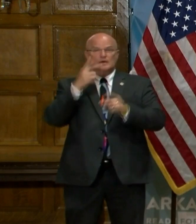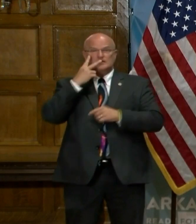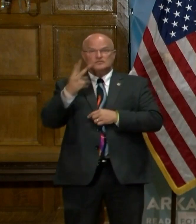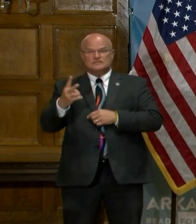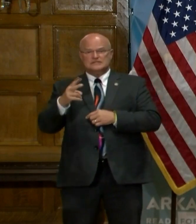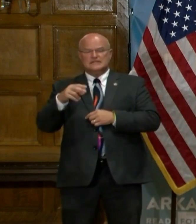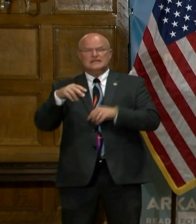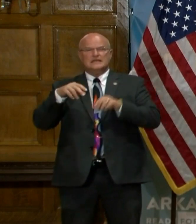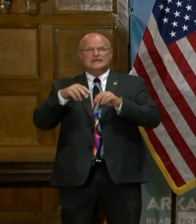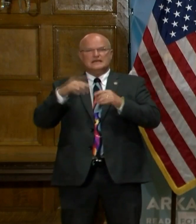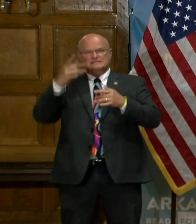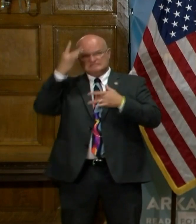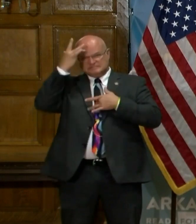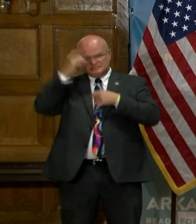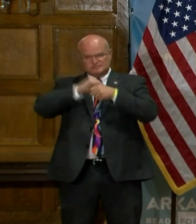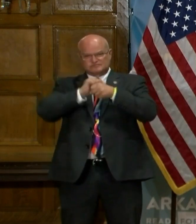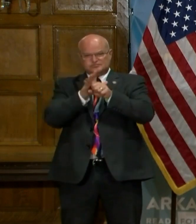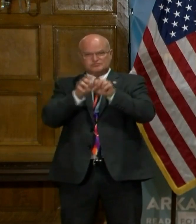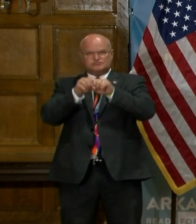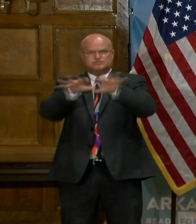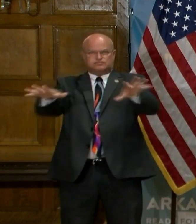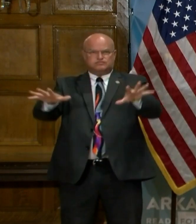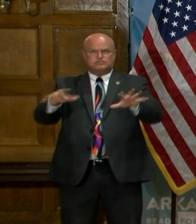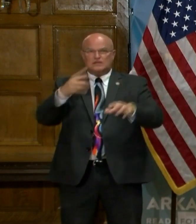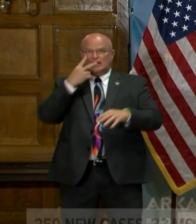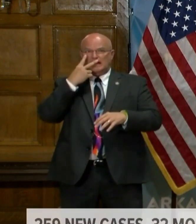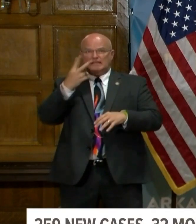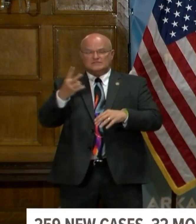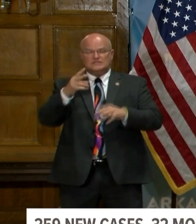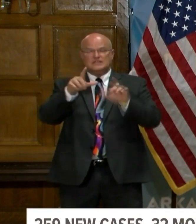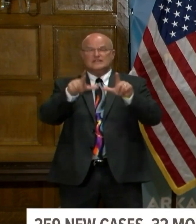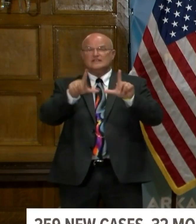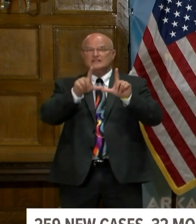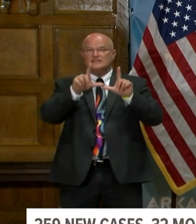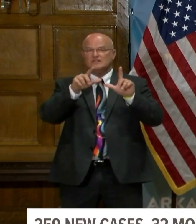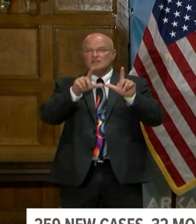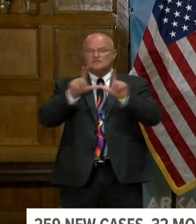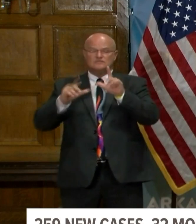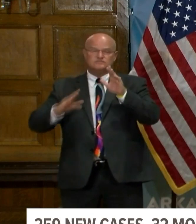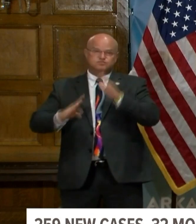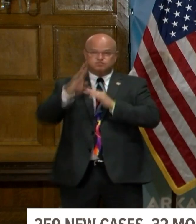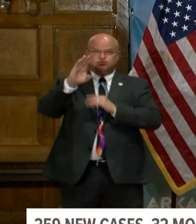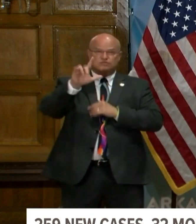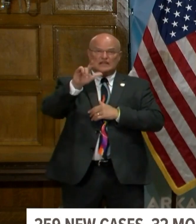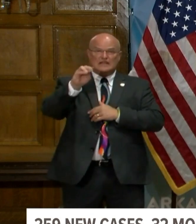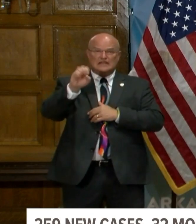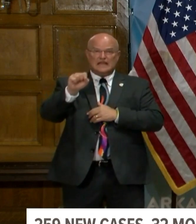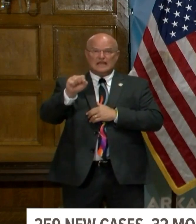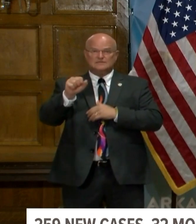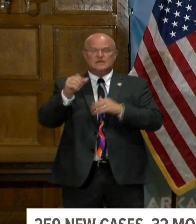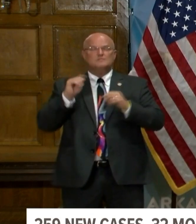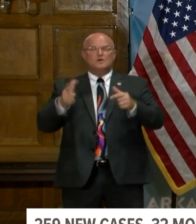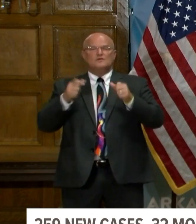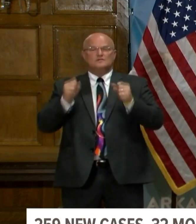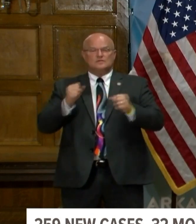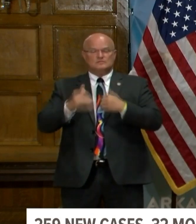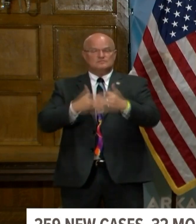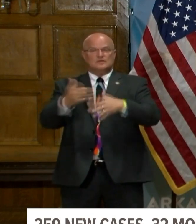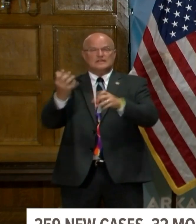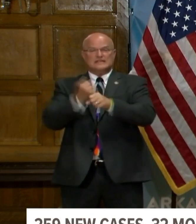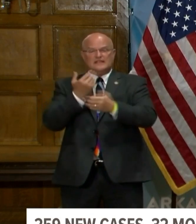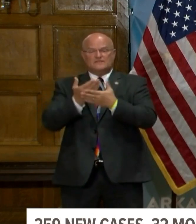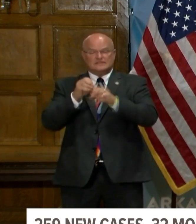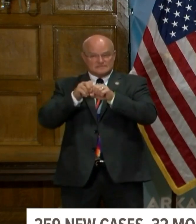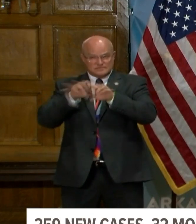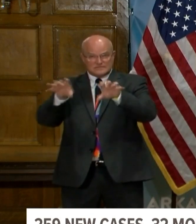see a pandemic like this hit, and you saw the graphs the governor showed earlier, just with a spike in the claims and moving as quickly as we can to get